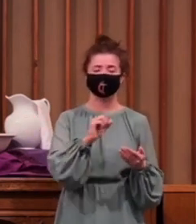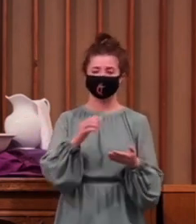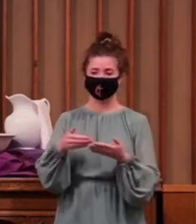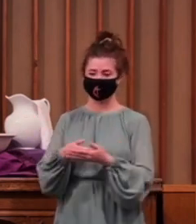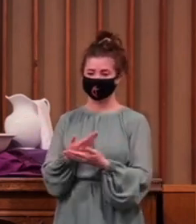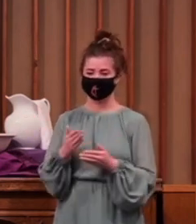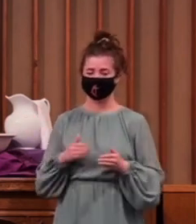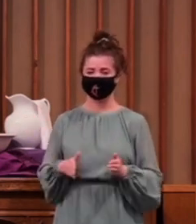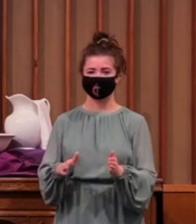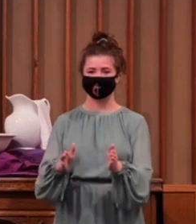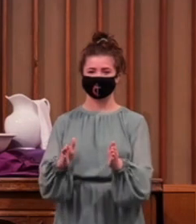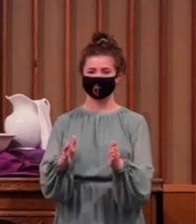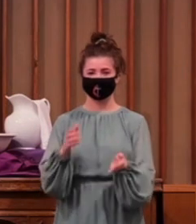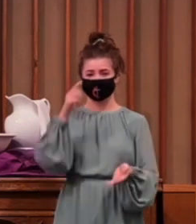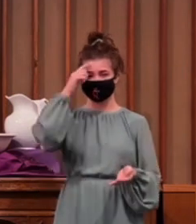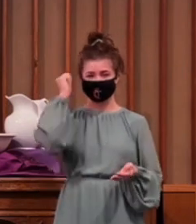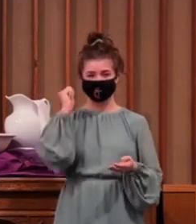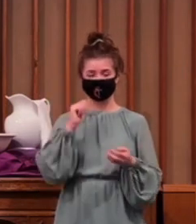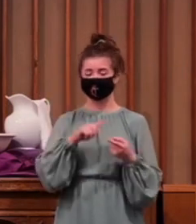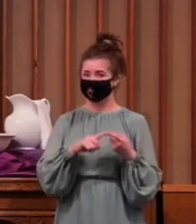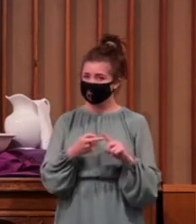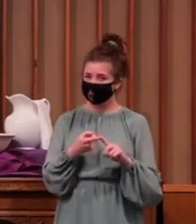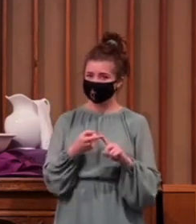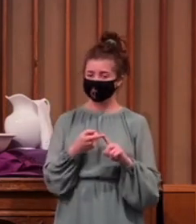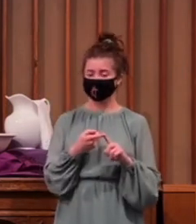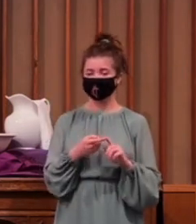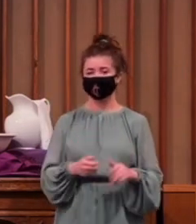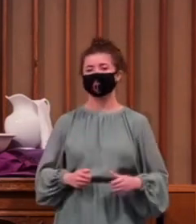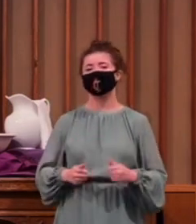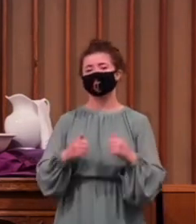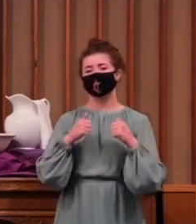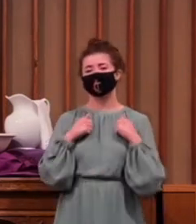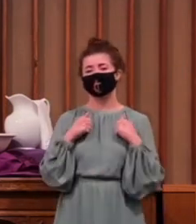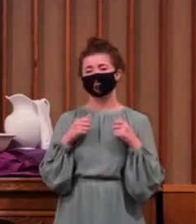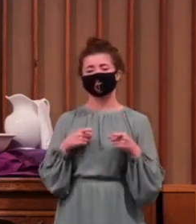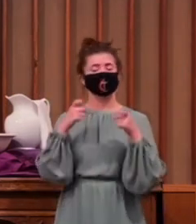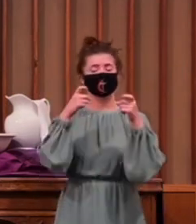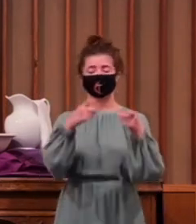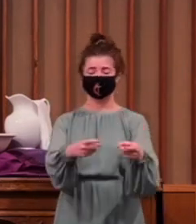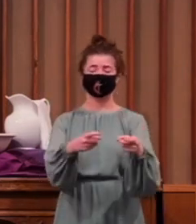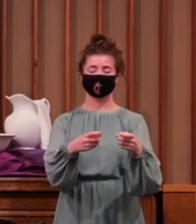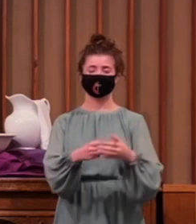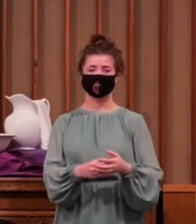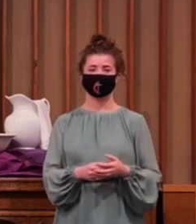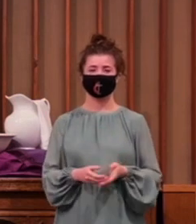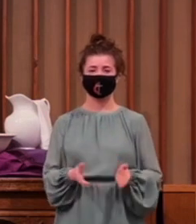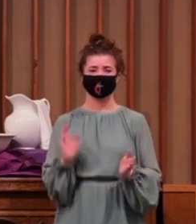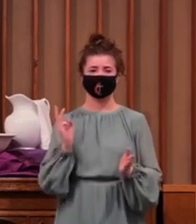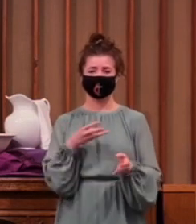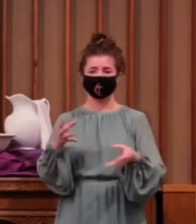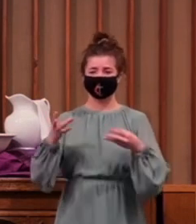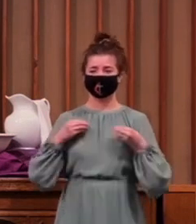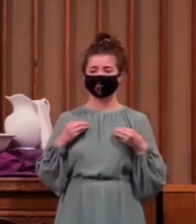ways. Because friends, life is a gift. And may we receive it